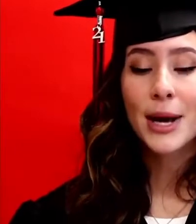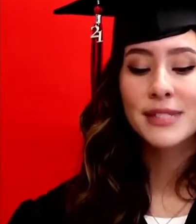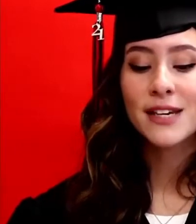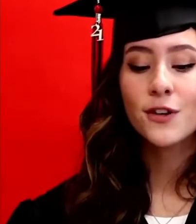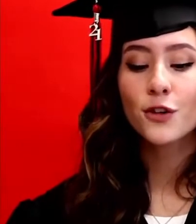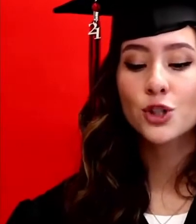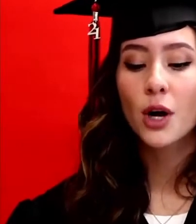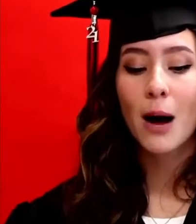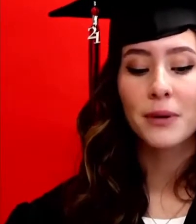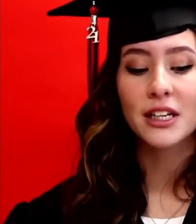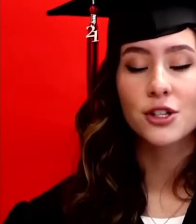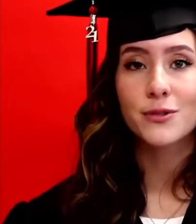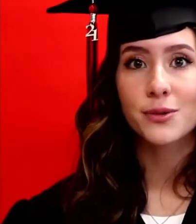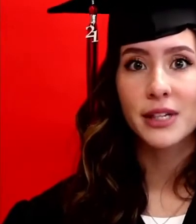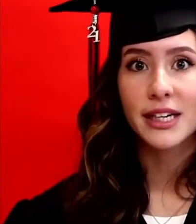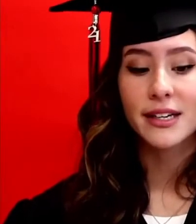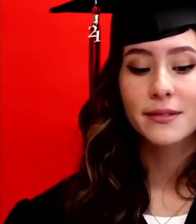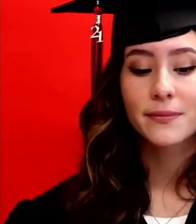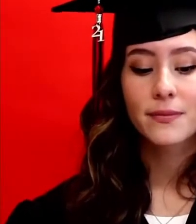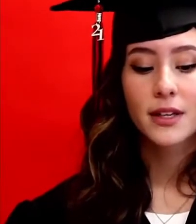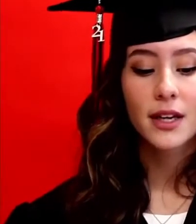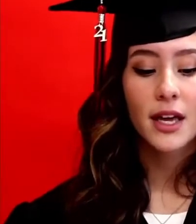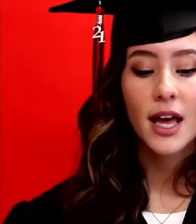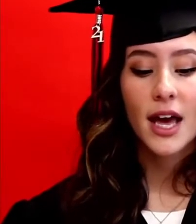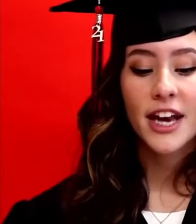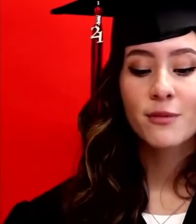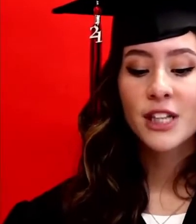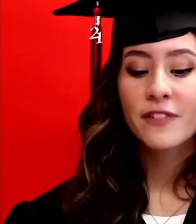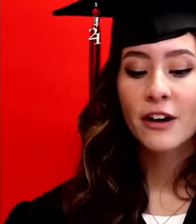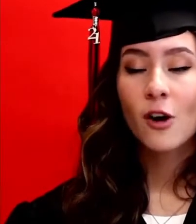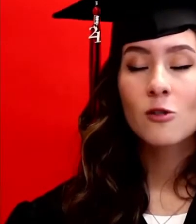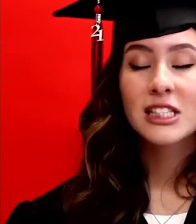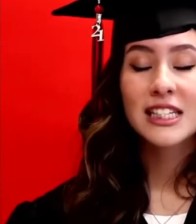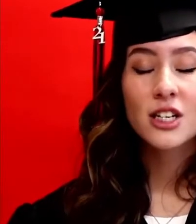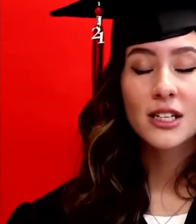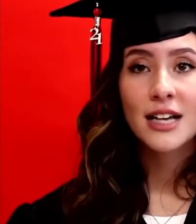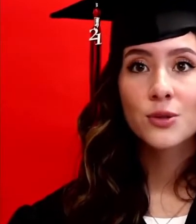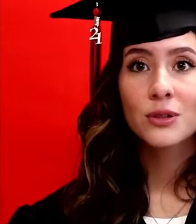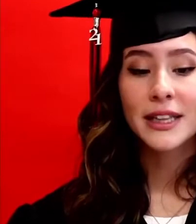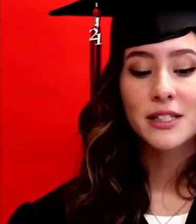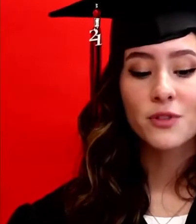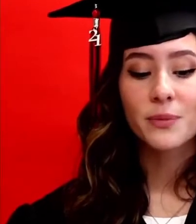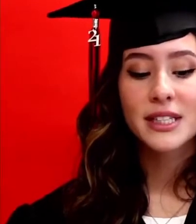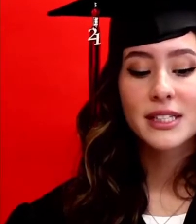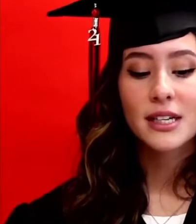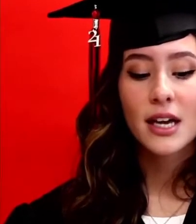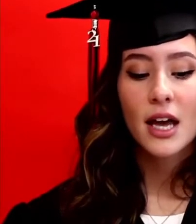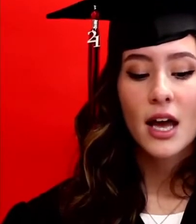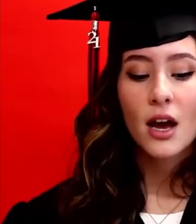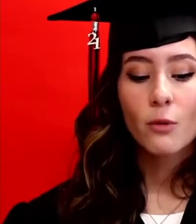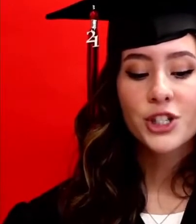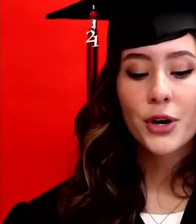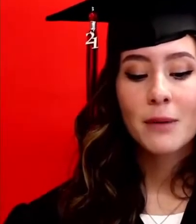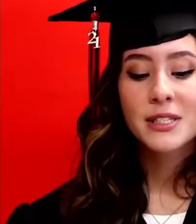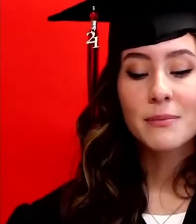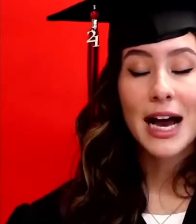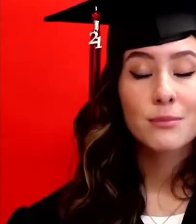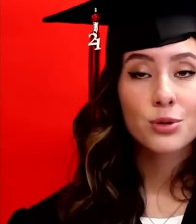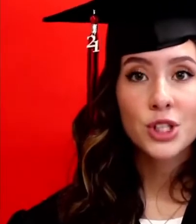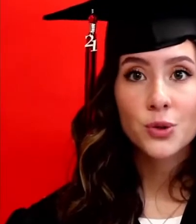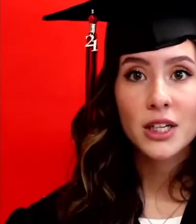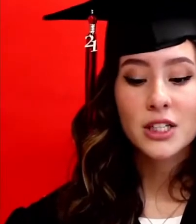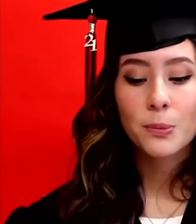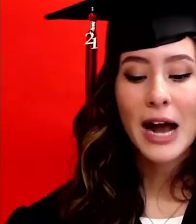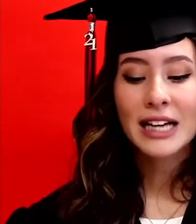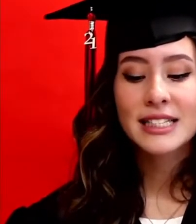and sometimes even virtual company to those who needed it. And it was our very own senior class who led these movements. We showed up